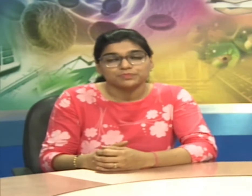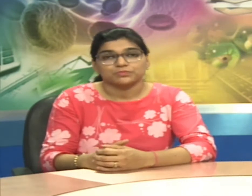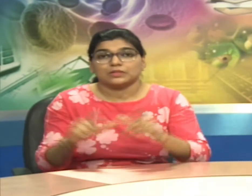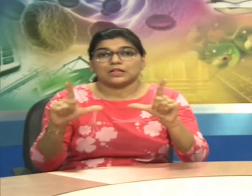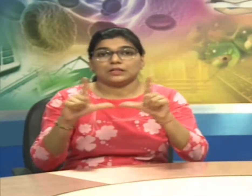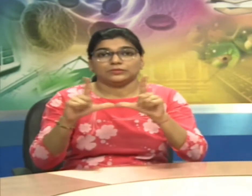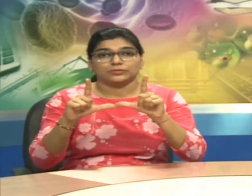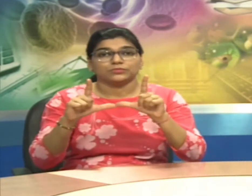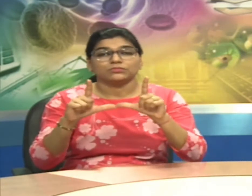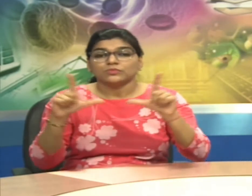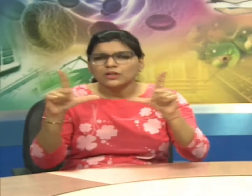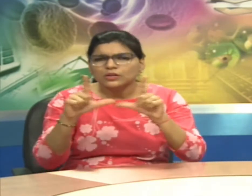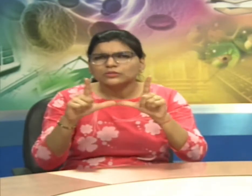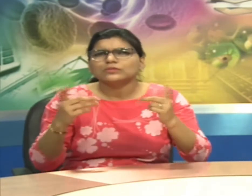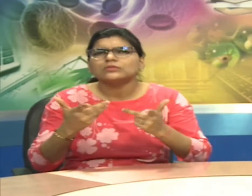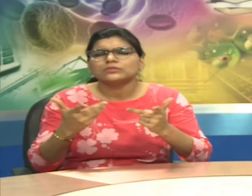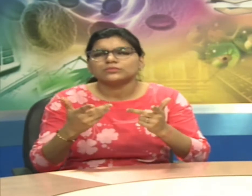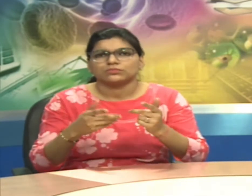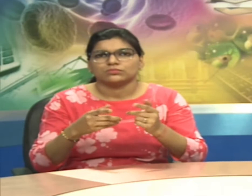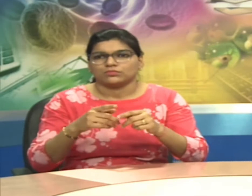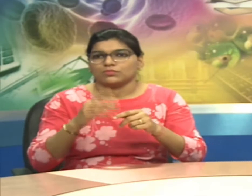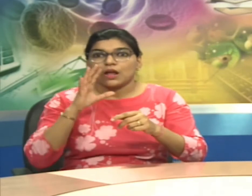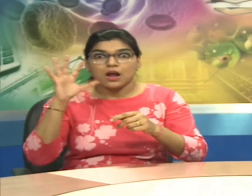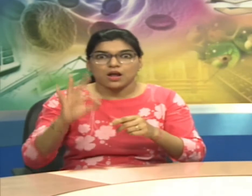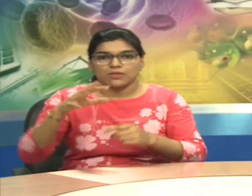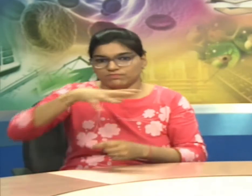Next word is license.